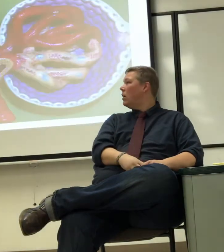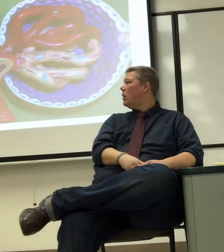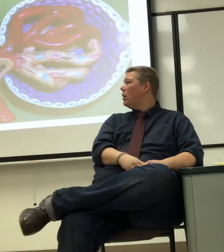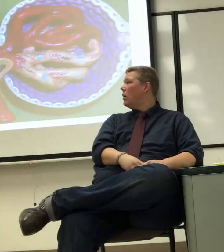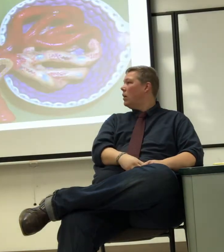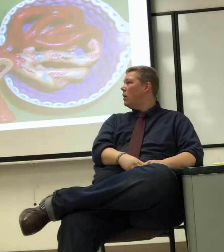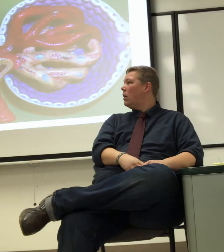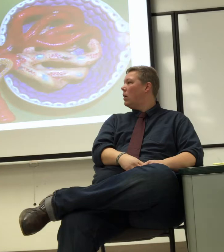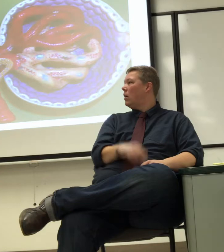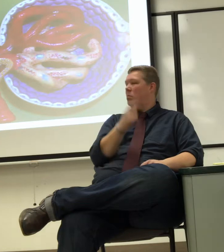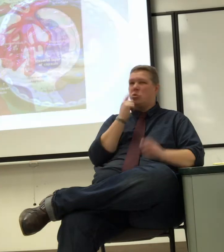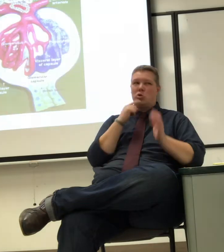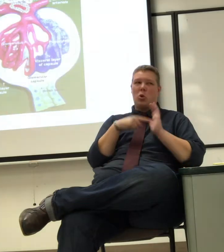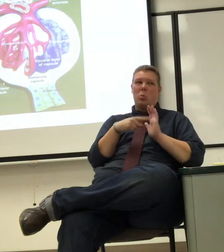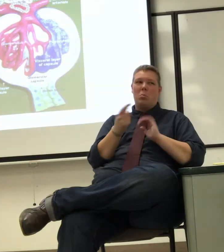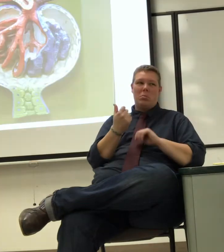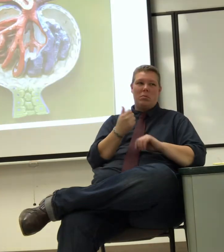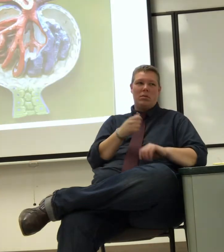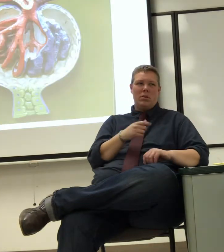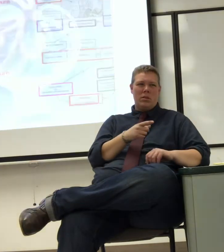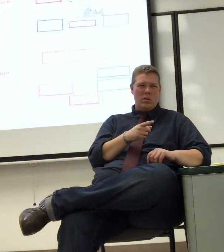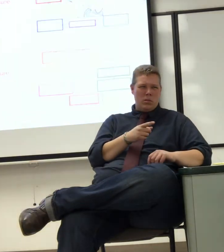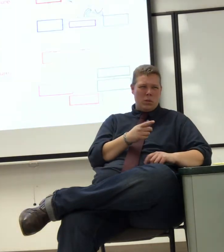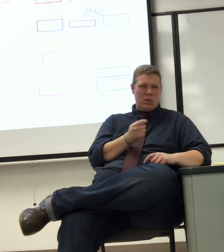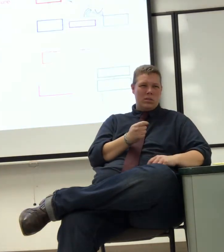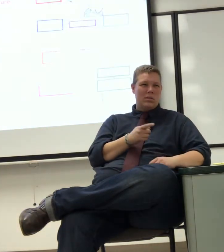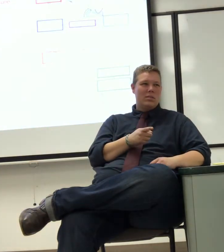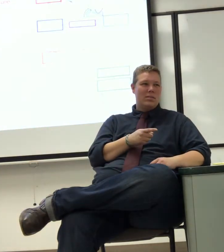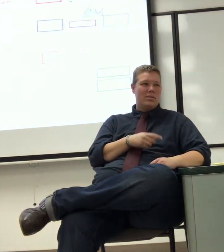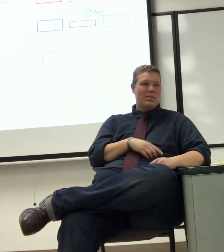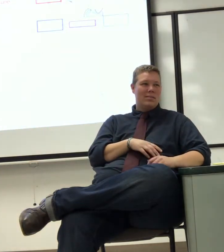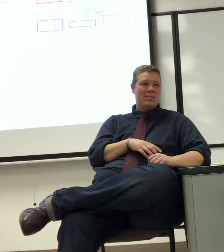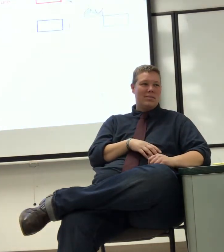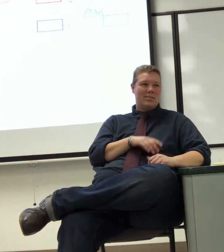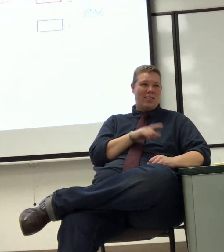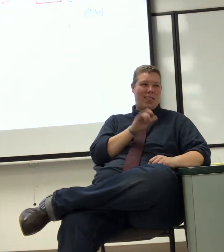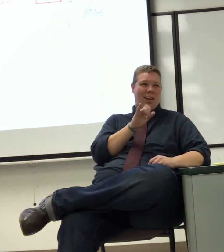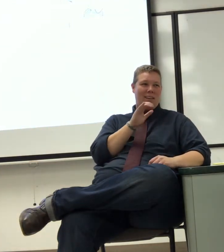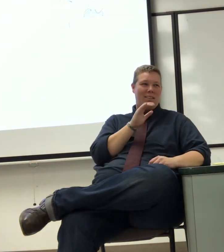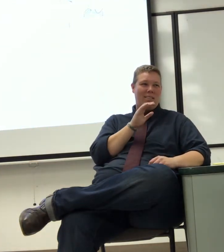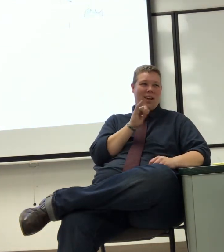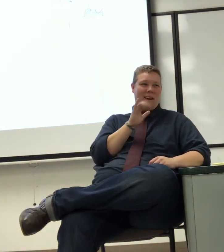Oh, proximal complex. let me show you a picture of home nephron.